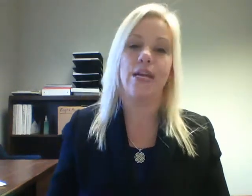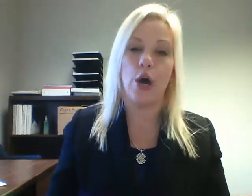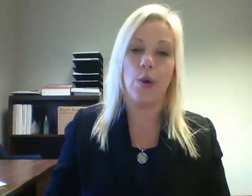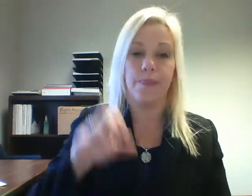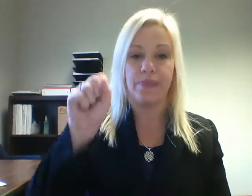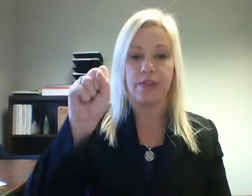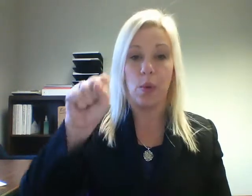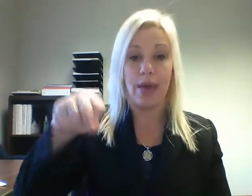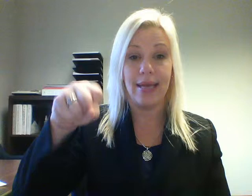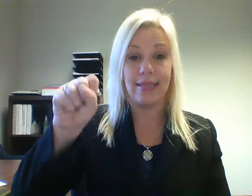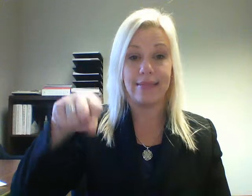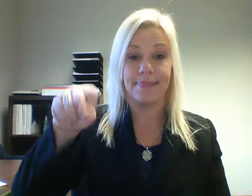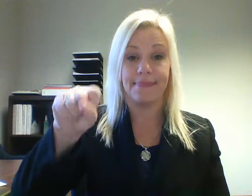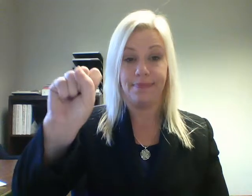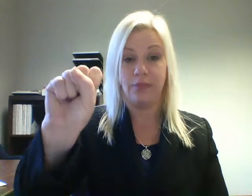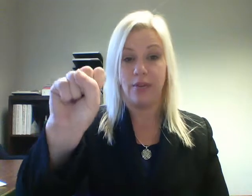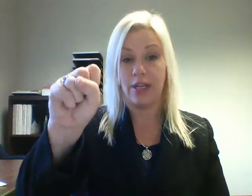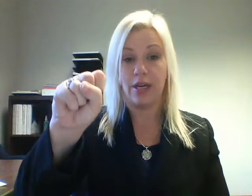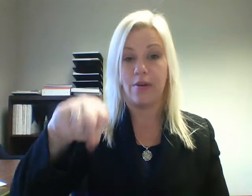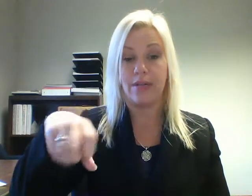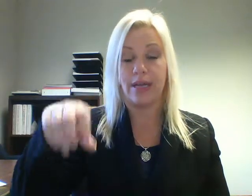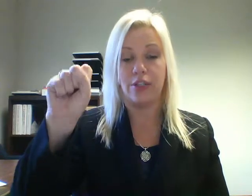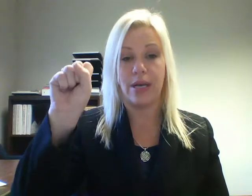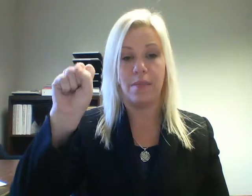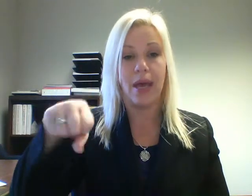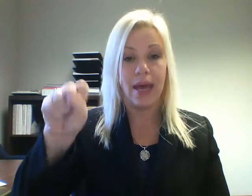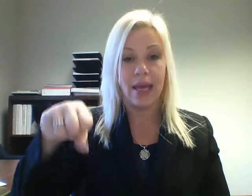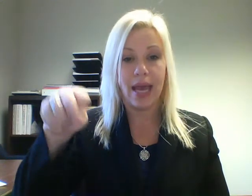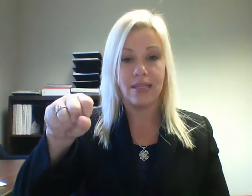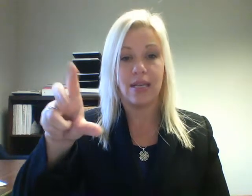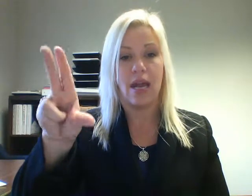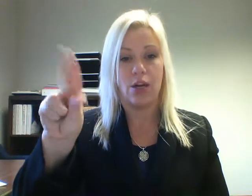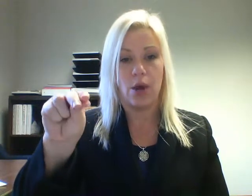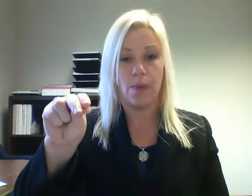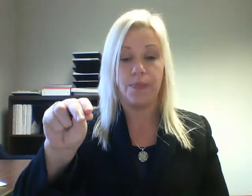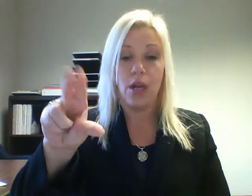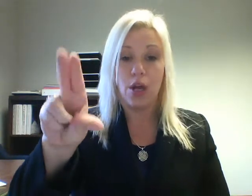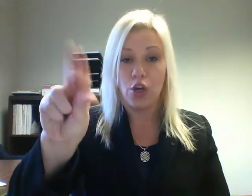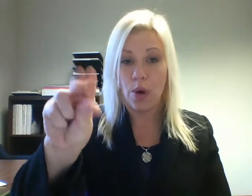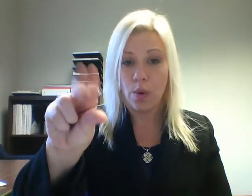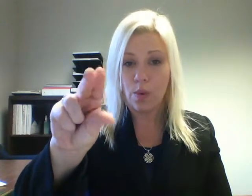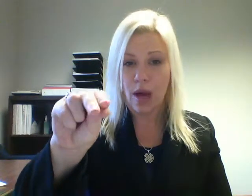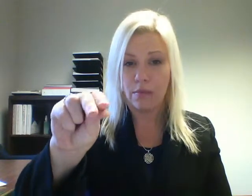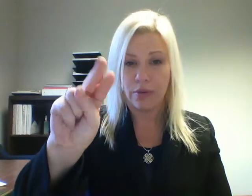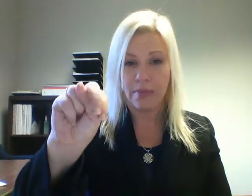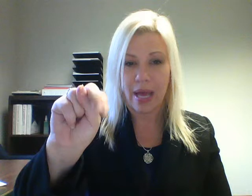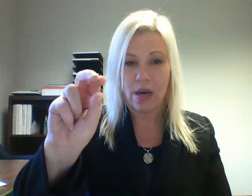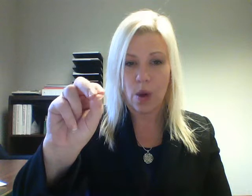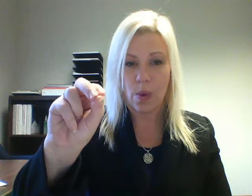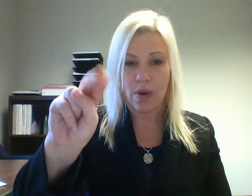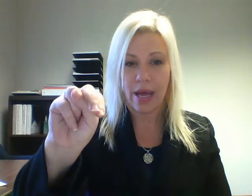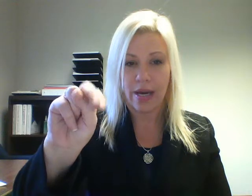no. So yes, all right, you got your S hand shape. Yes and no. No comes from N-O,